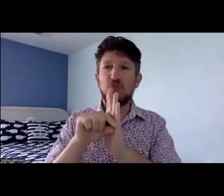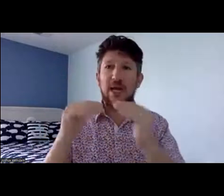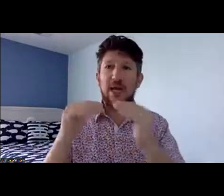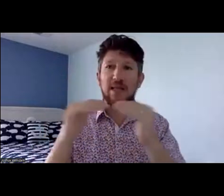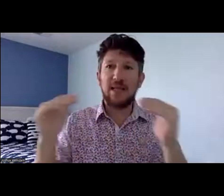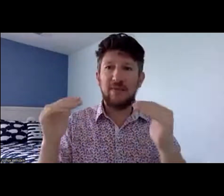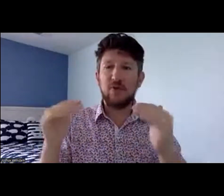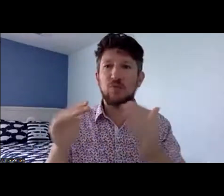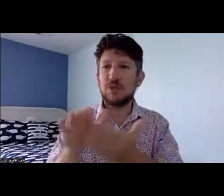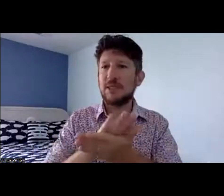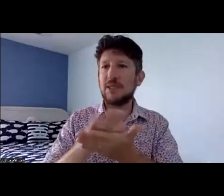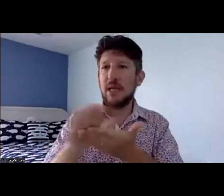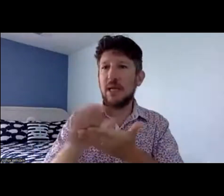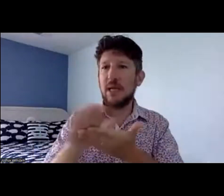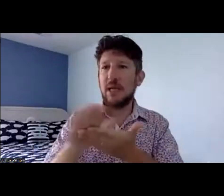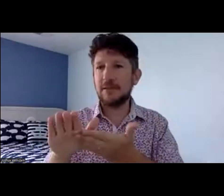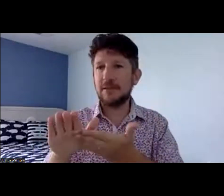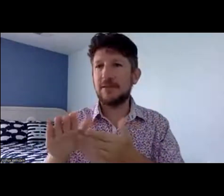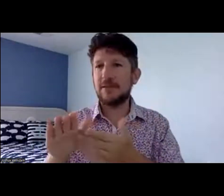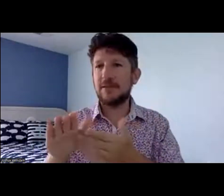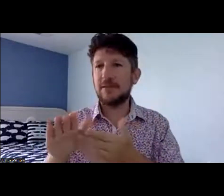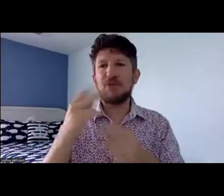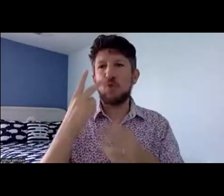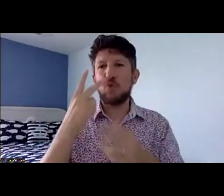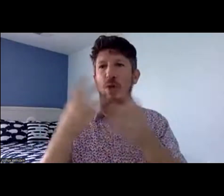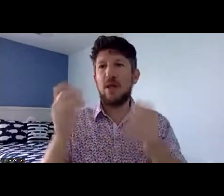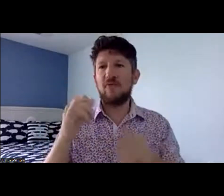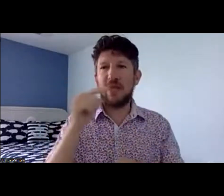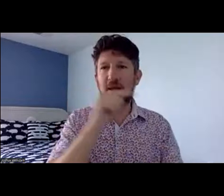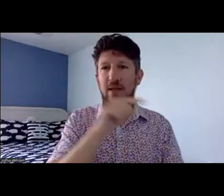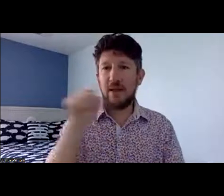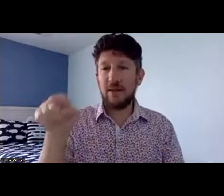They're reading on or above grade level, which is great.